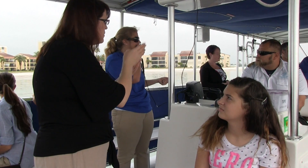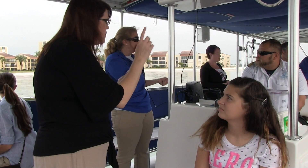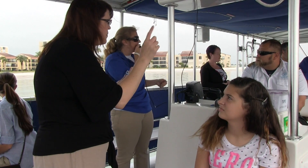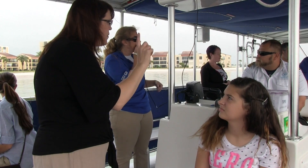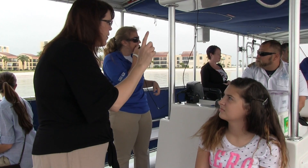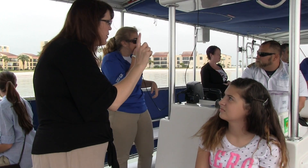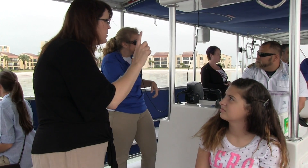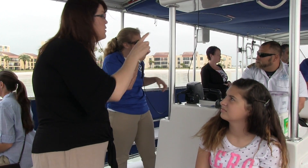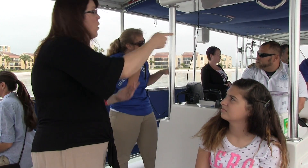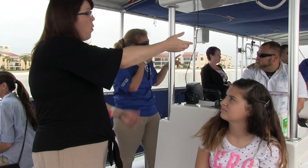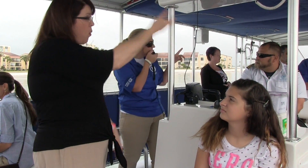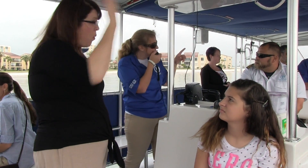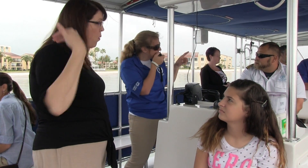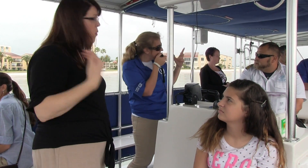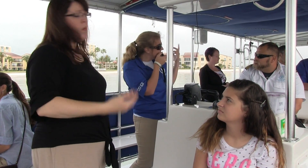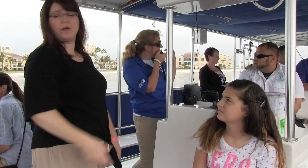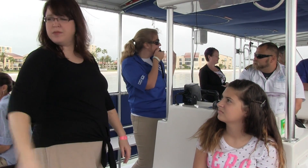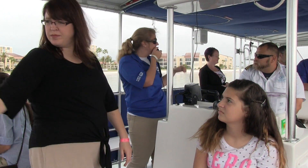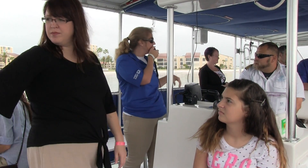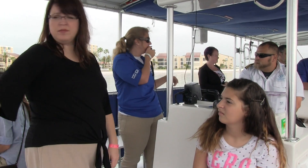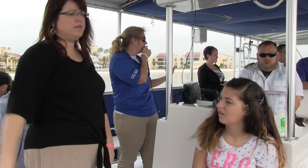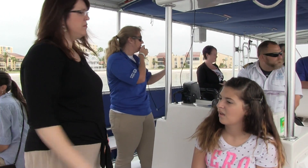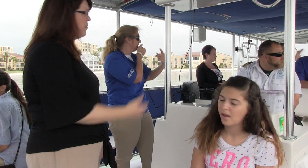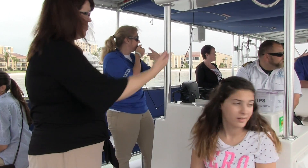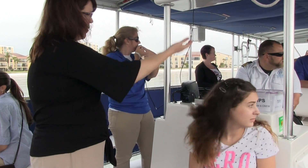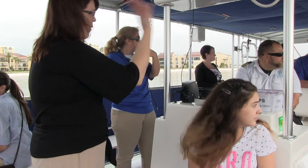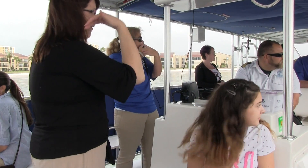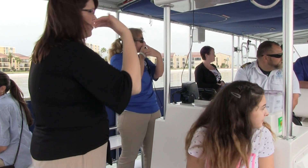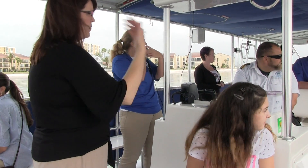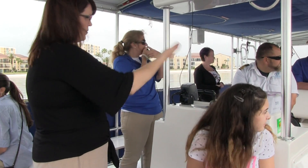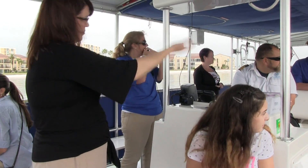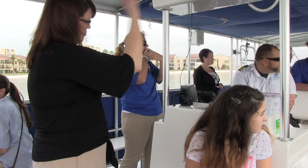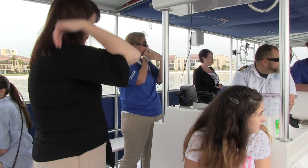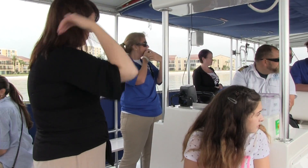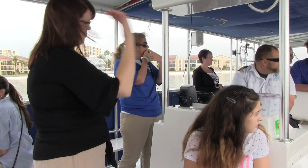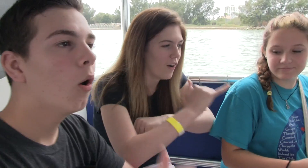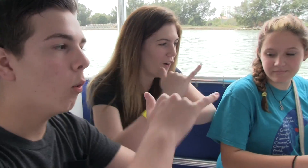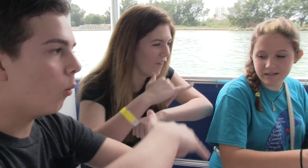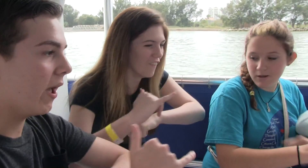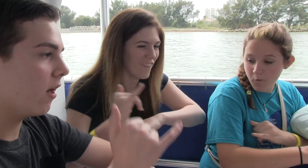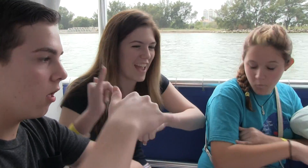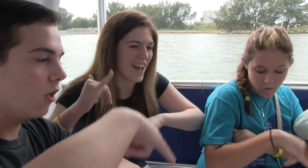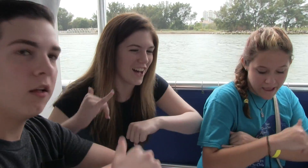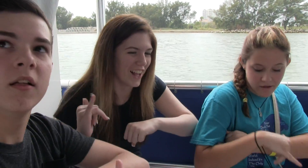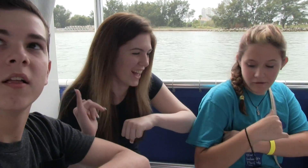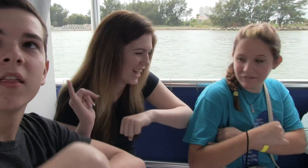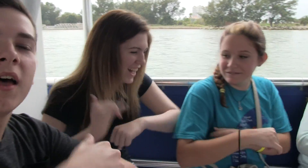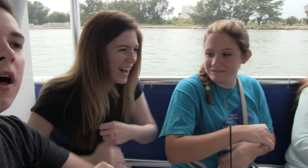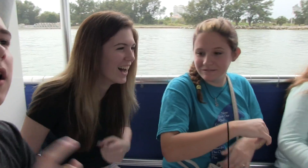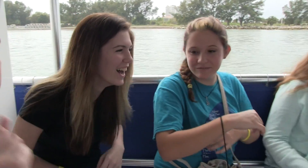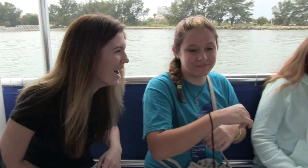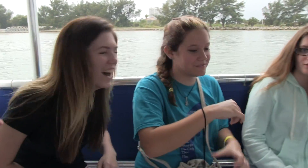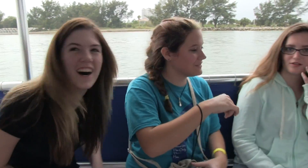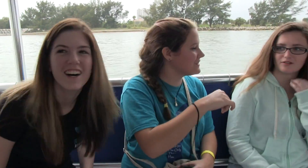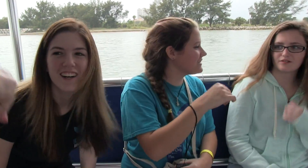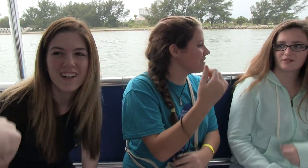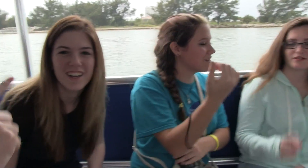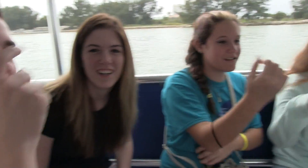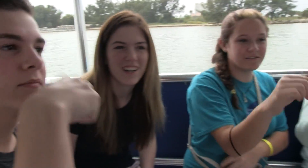and that must break that may be one of ours from the nest. What a dolphin.